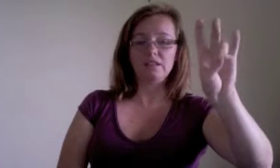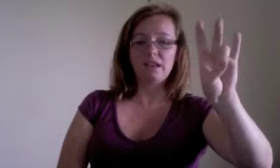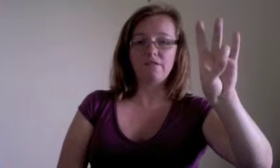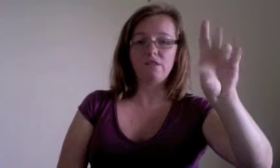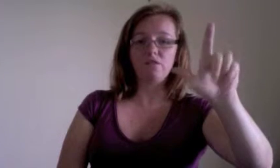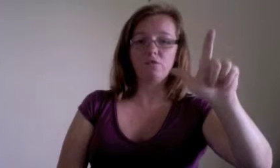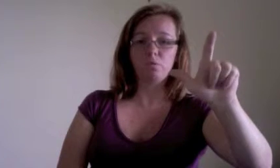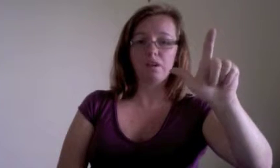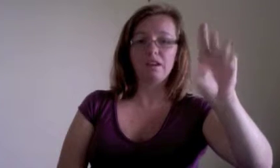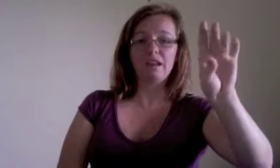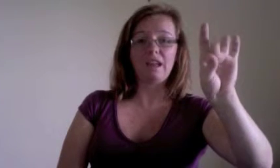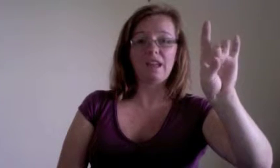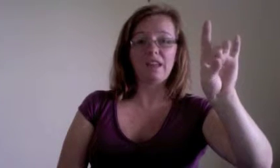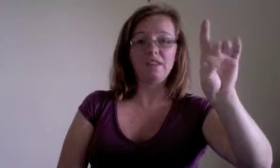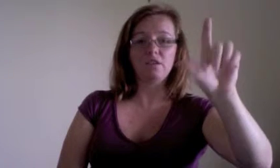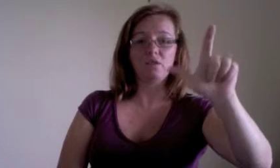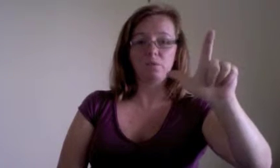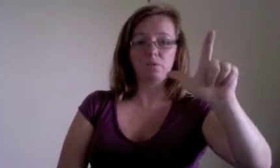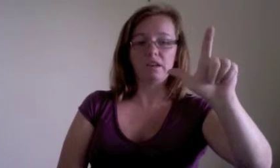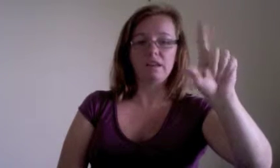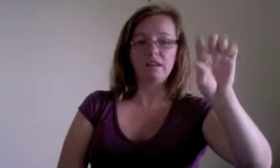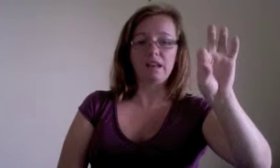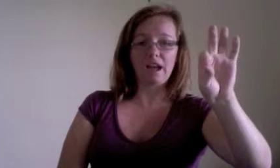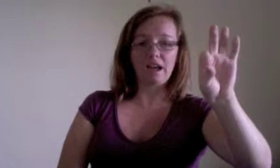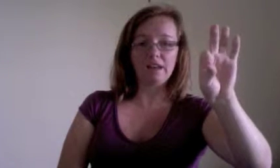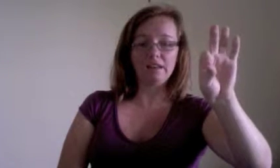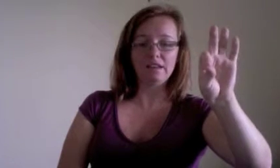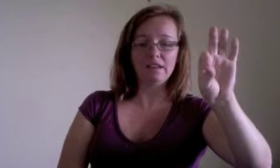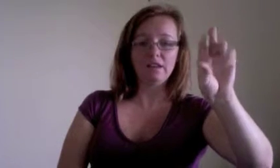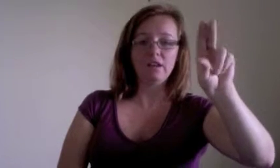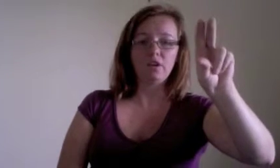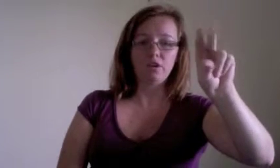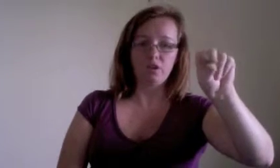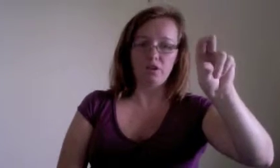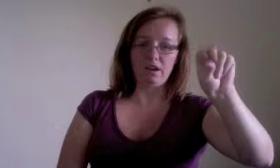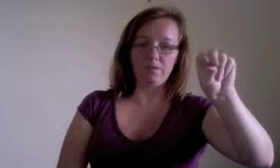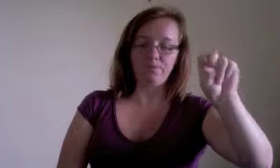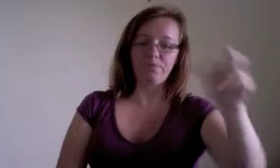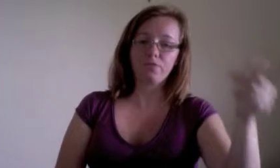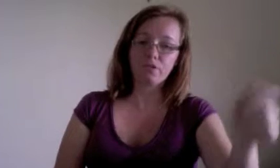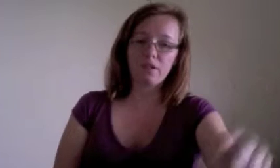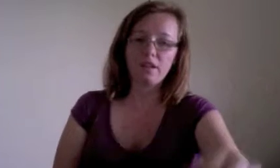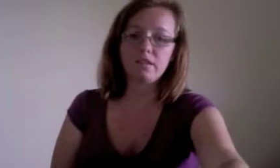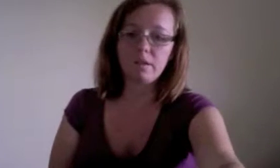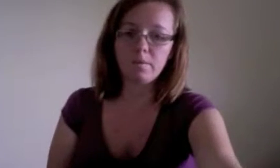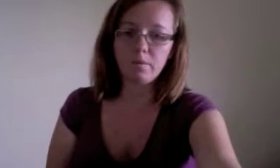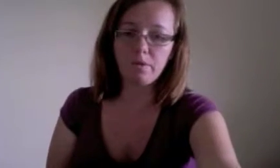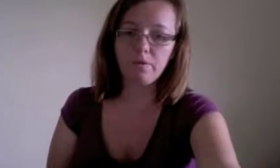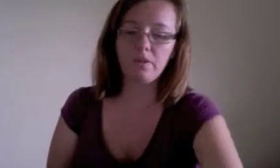27, 28, 29, 30. So that's the numbers 1 through 30.